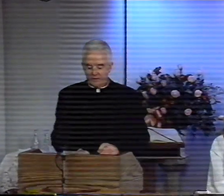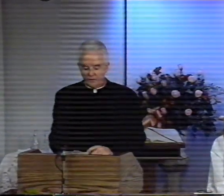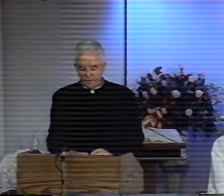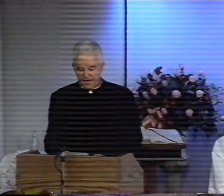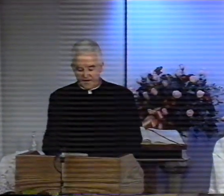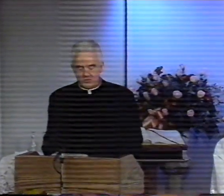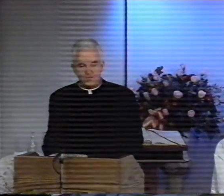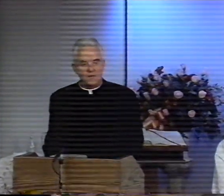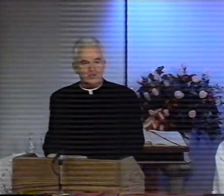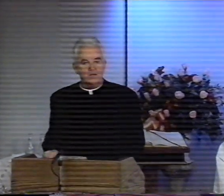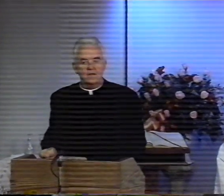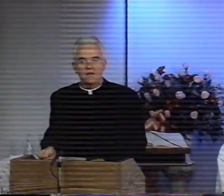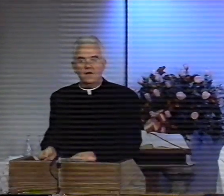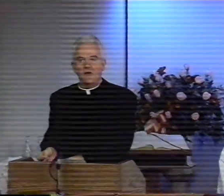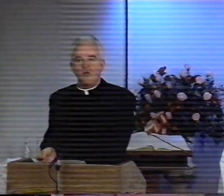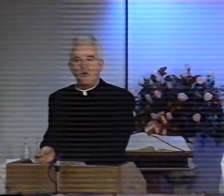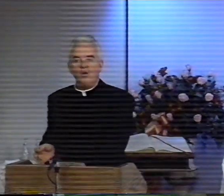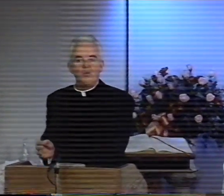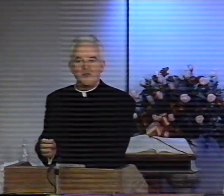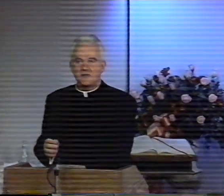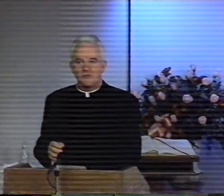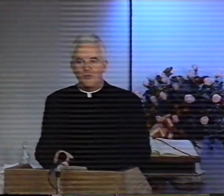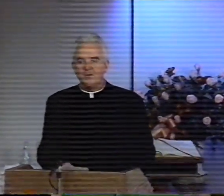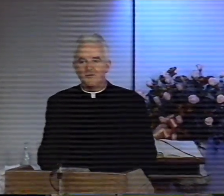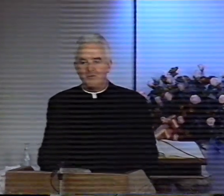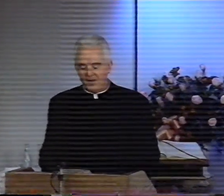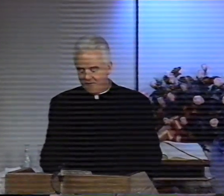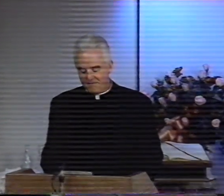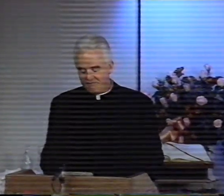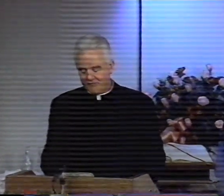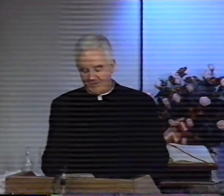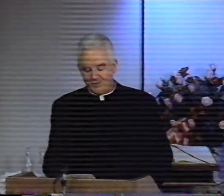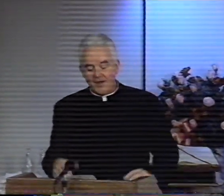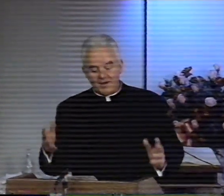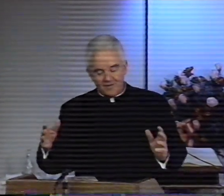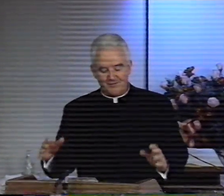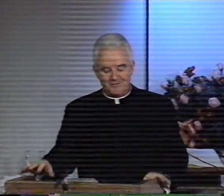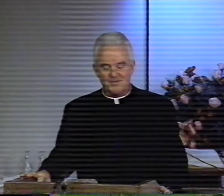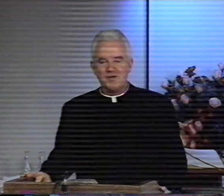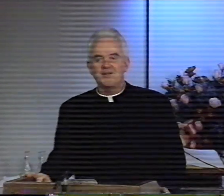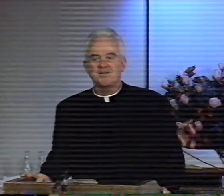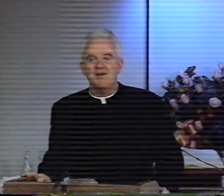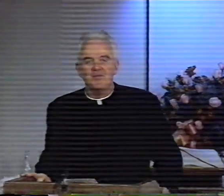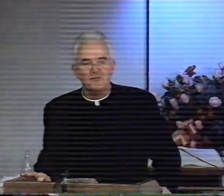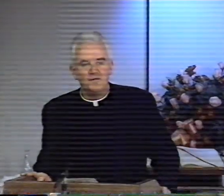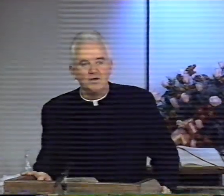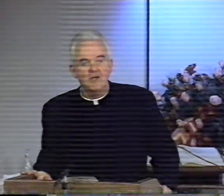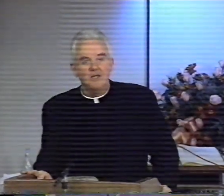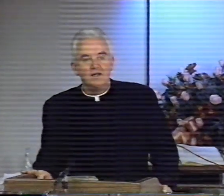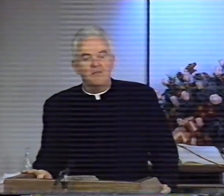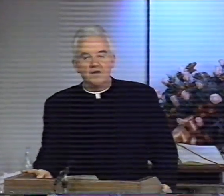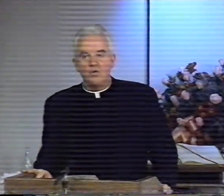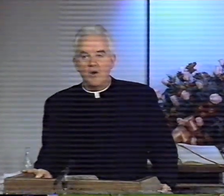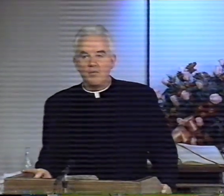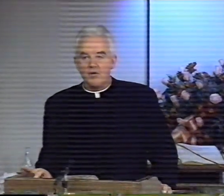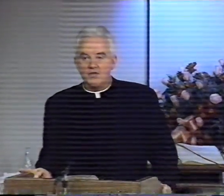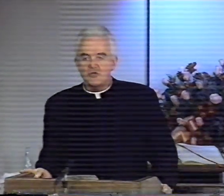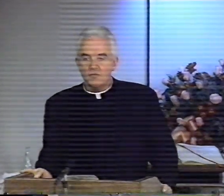We'd like to always welcome, thank Channel 7 for their cooperation with